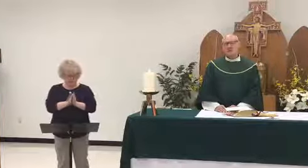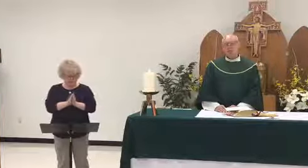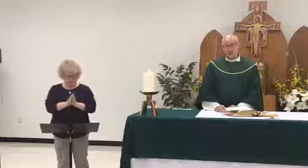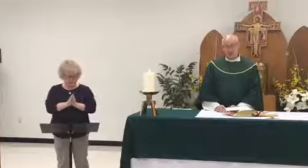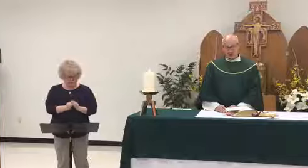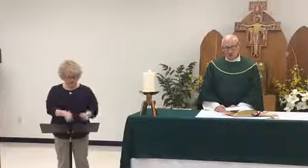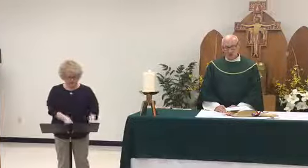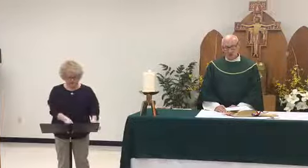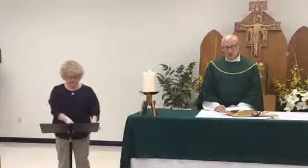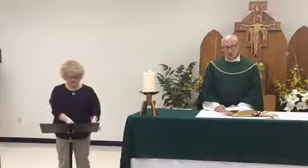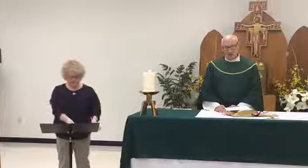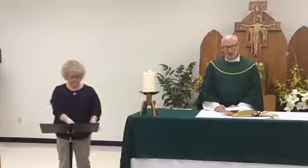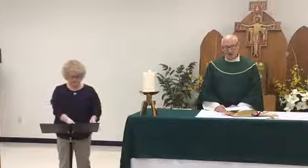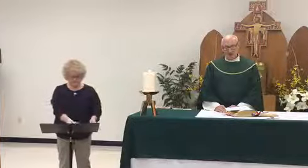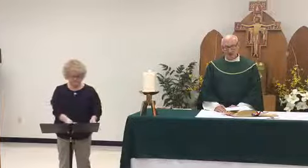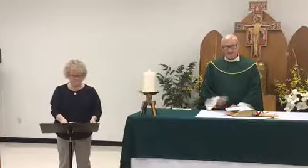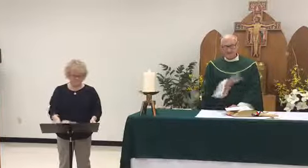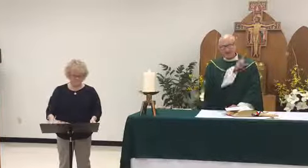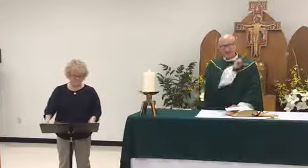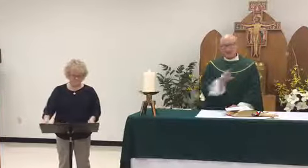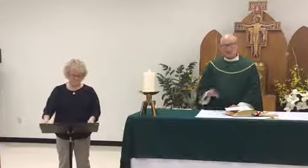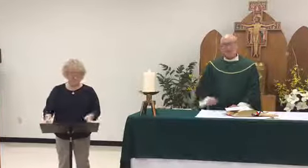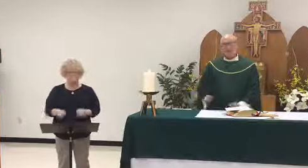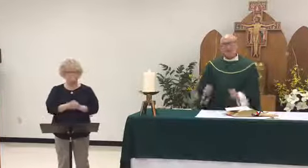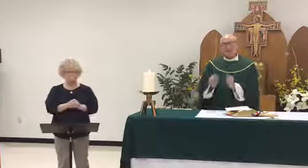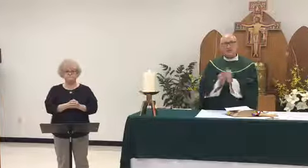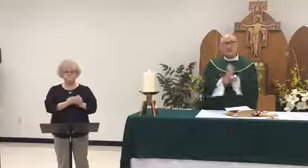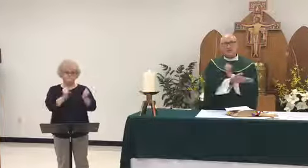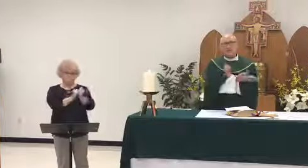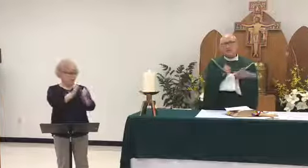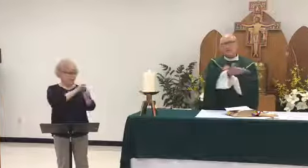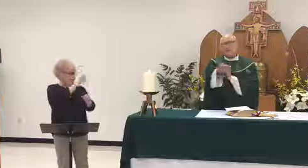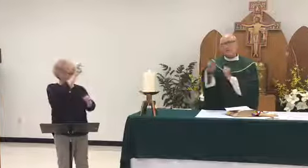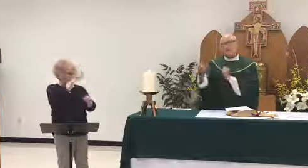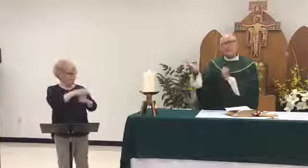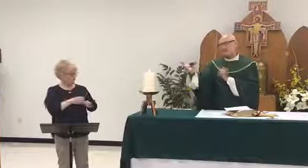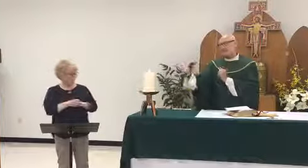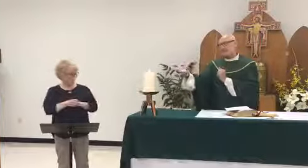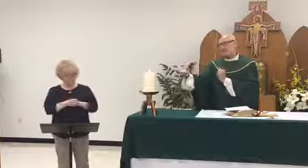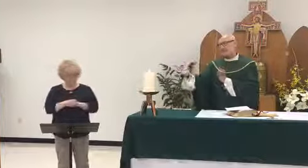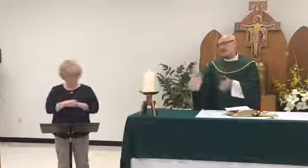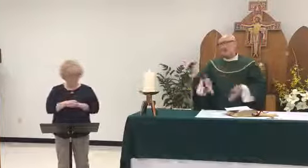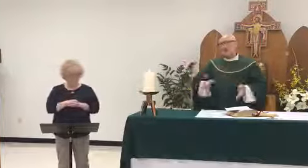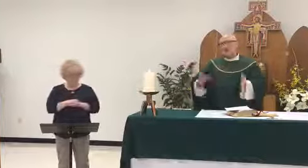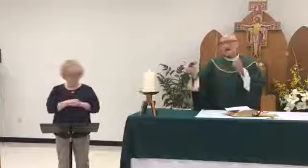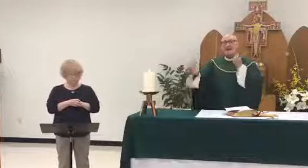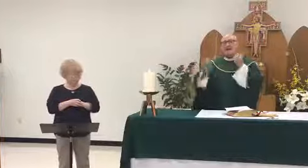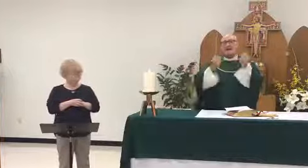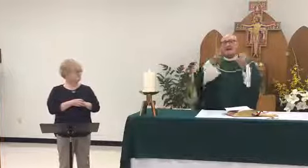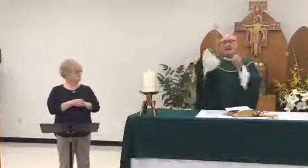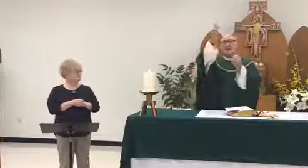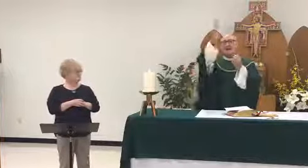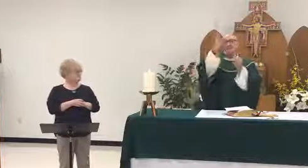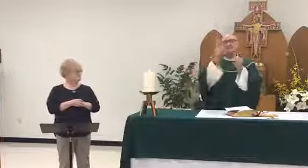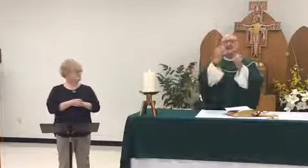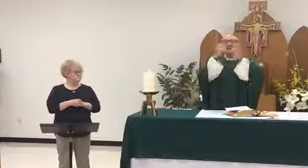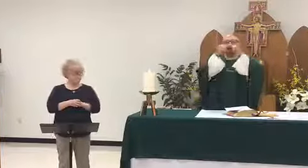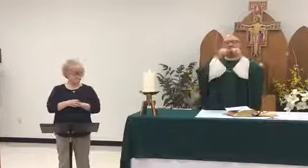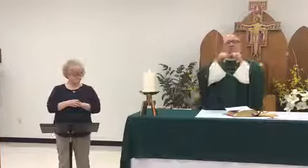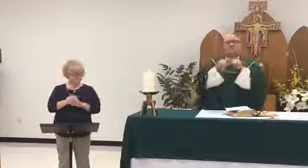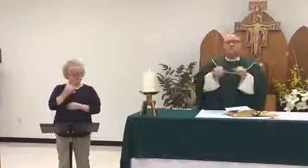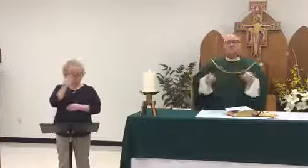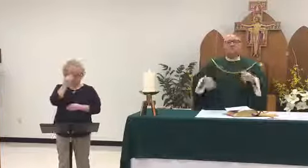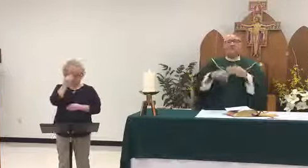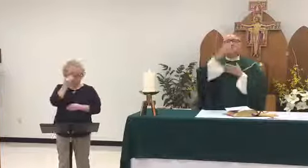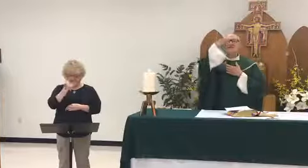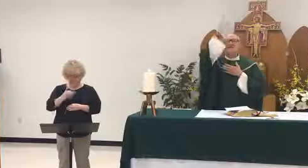the ruin of souls. Amen. The Lord be with you. And with your spirit. May Almighty God bless